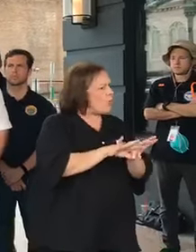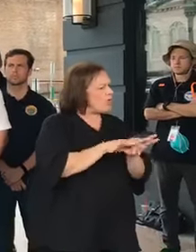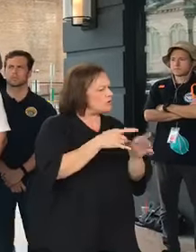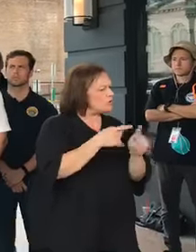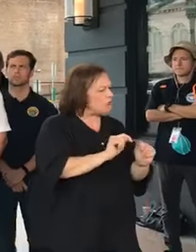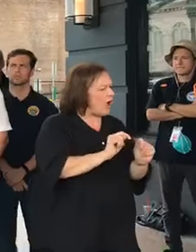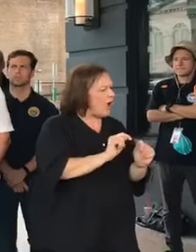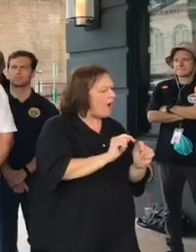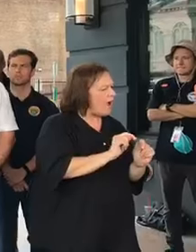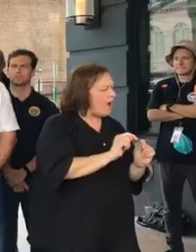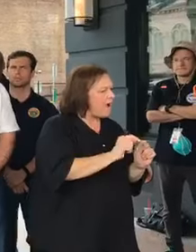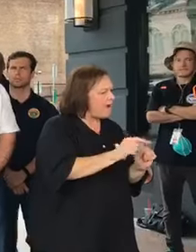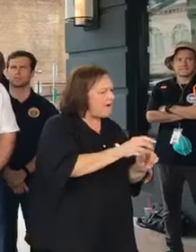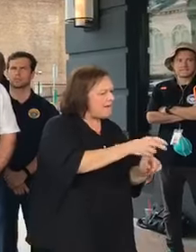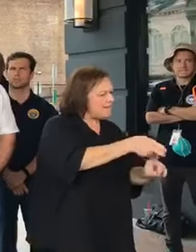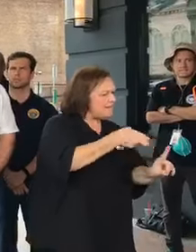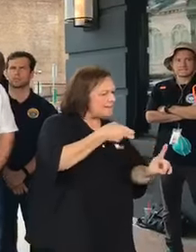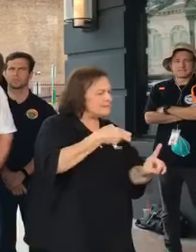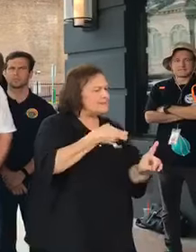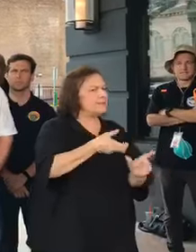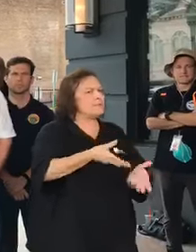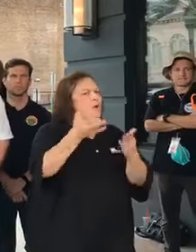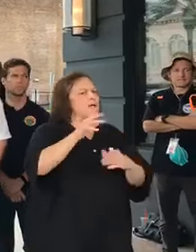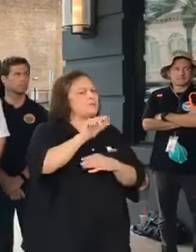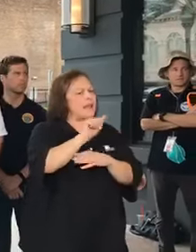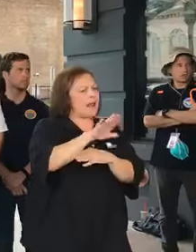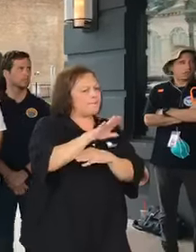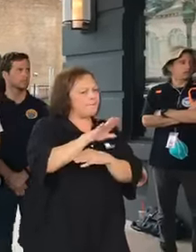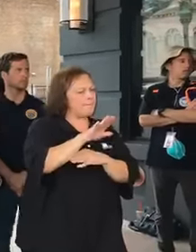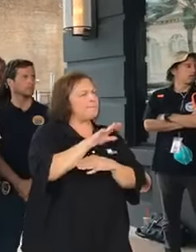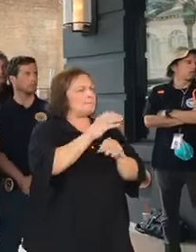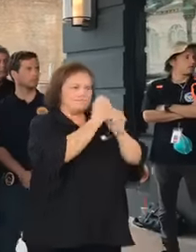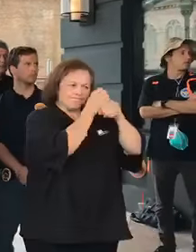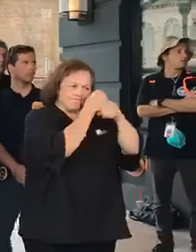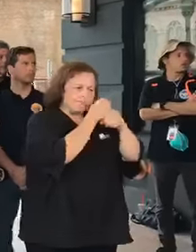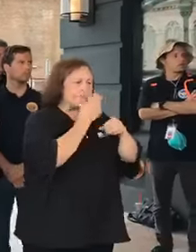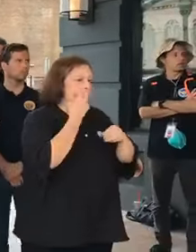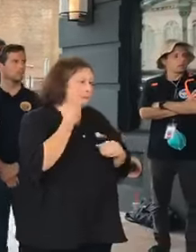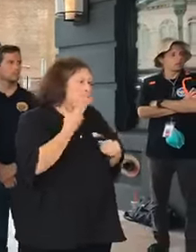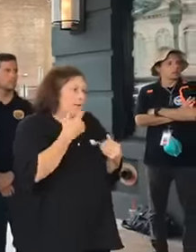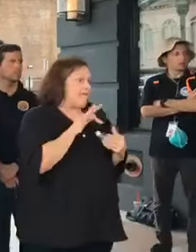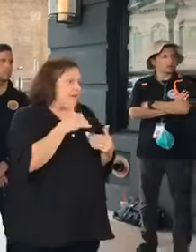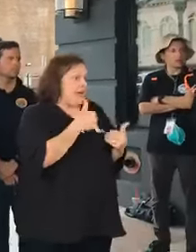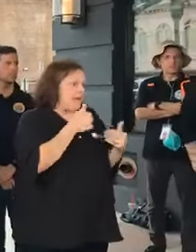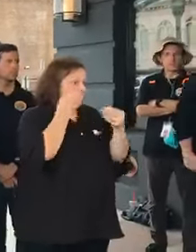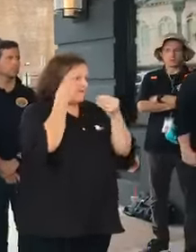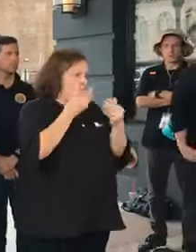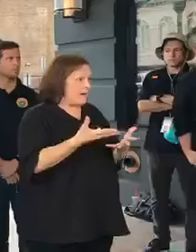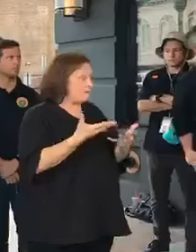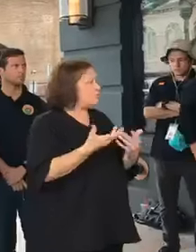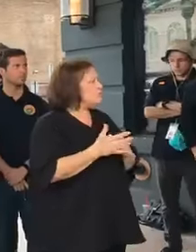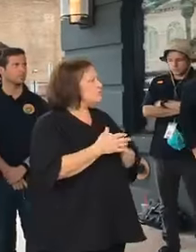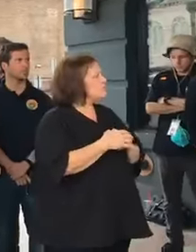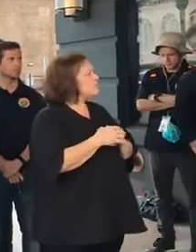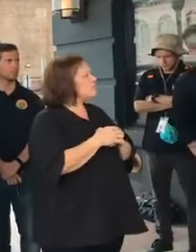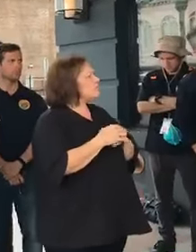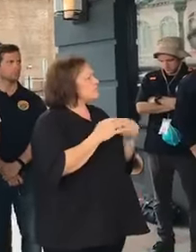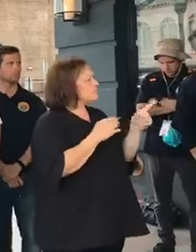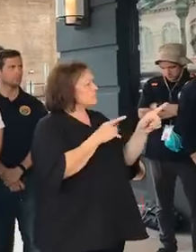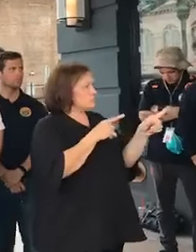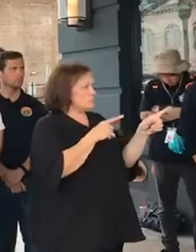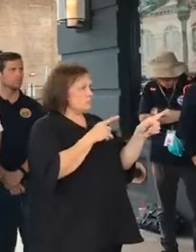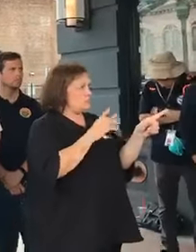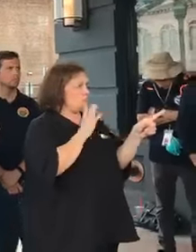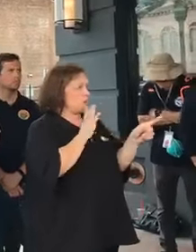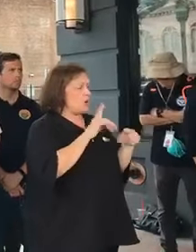hopefully fairly quickly. What's the likelihood that... WCNO. Superintendent, I'll give you a crack at this and then Homeland. Talking about